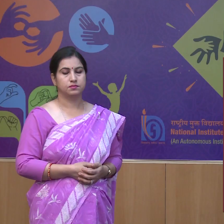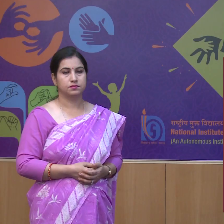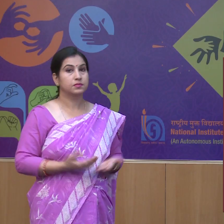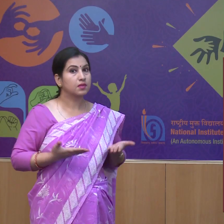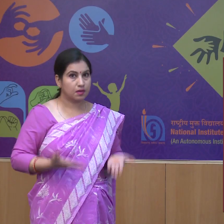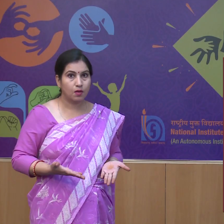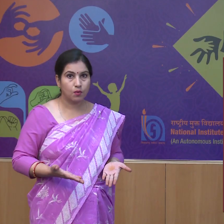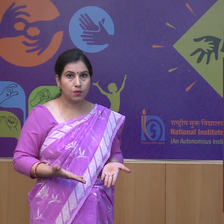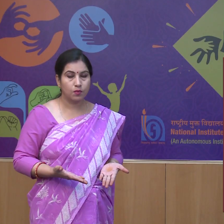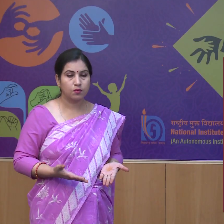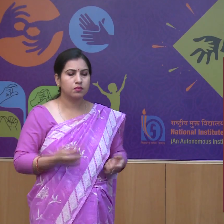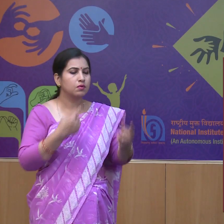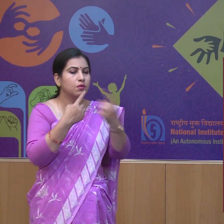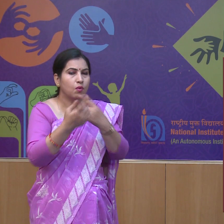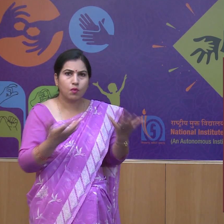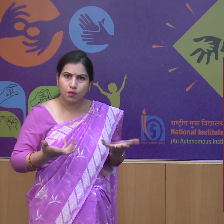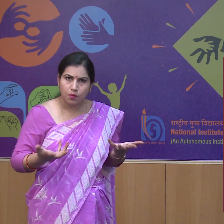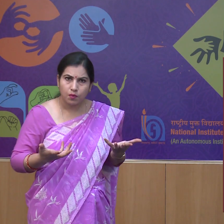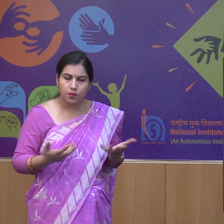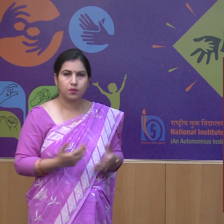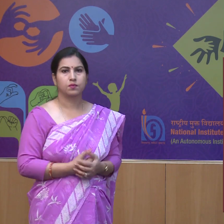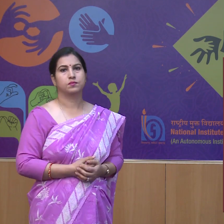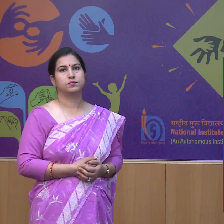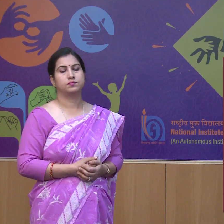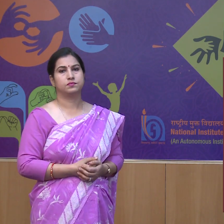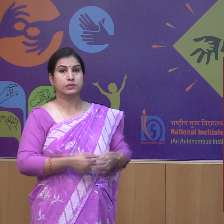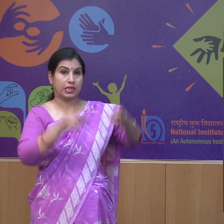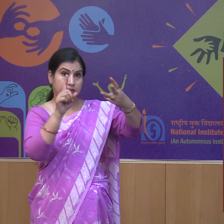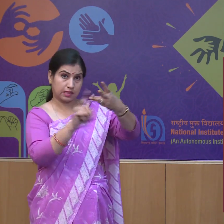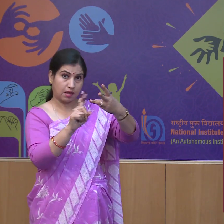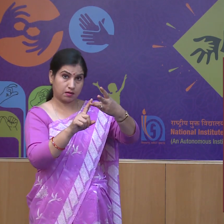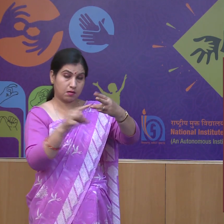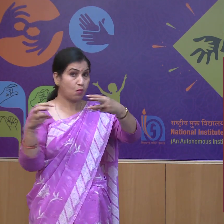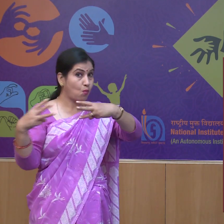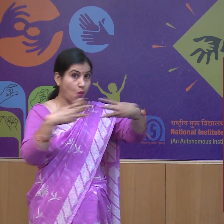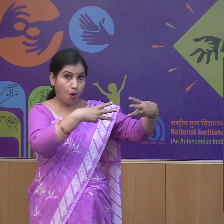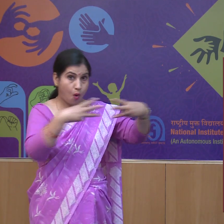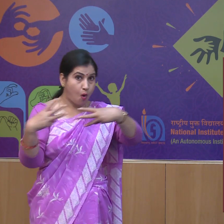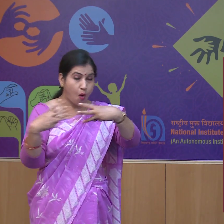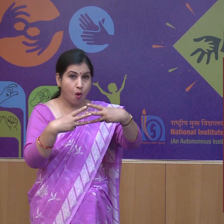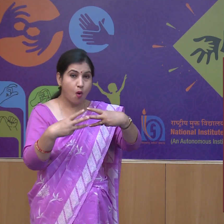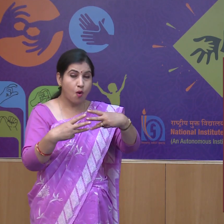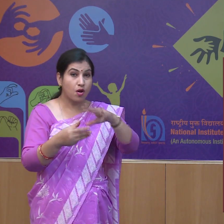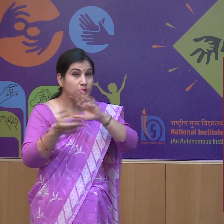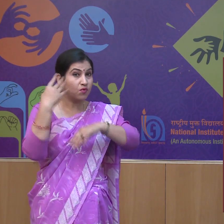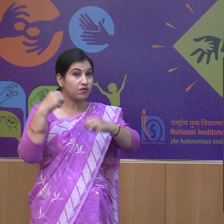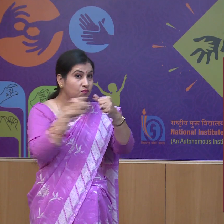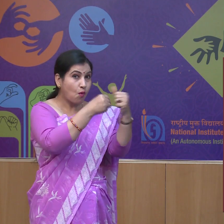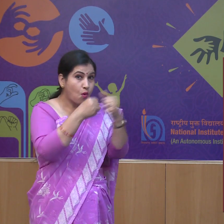Now we will discuss the third war fought between